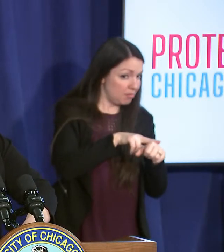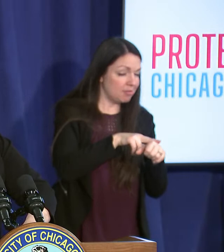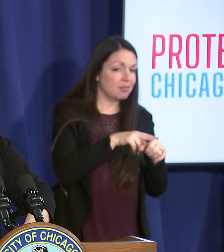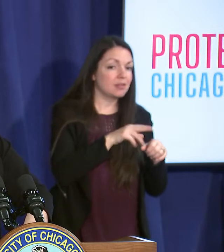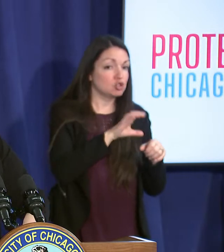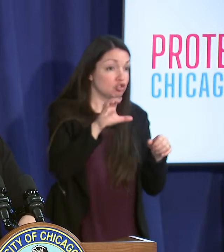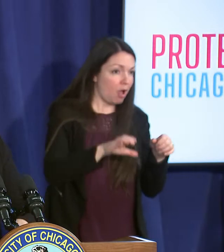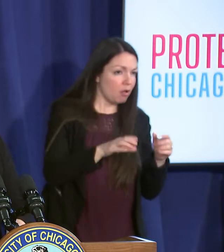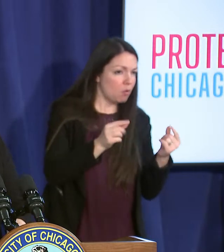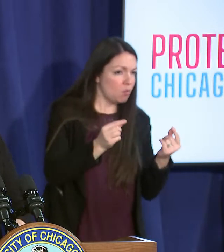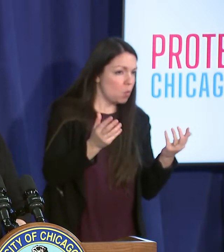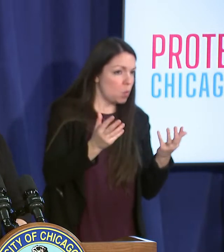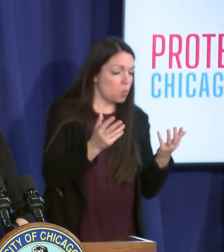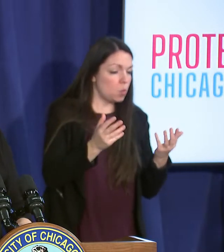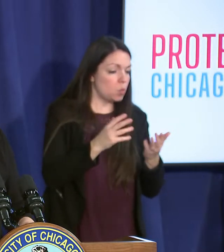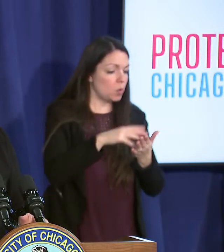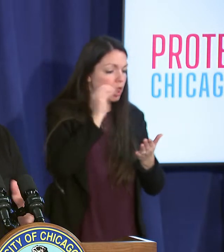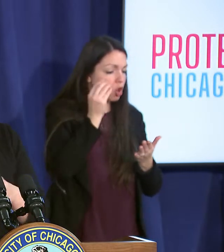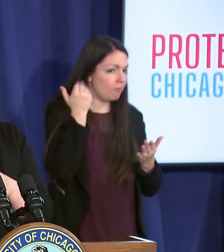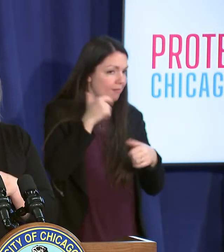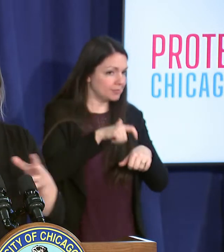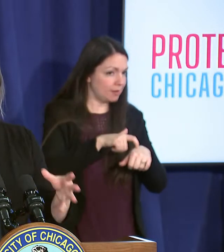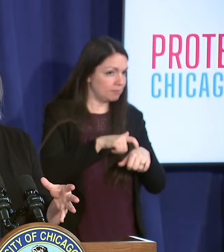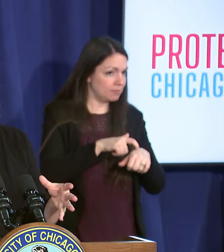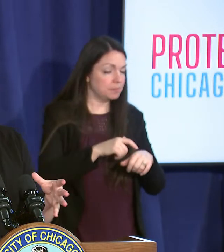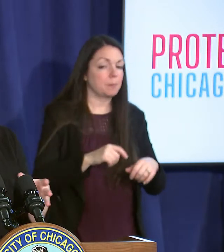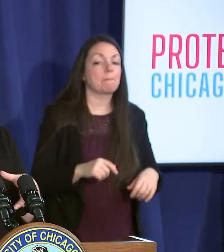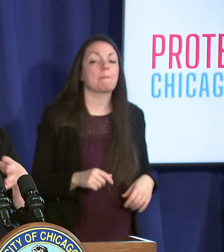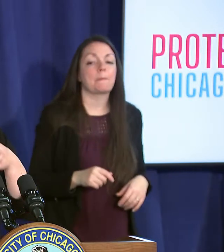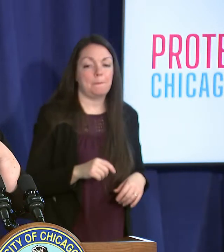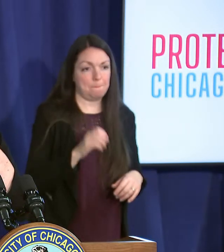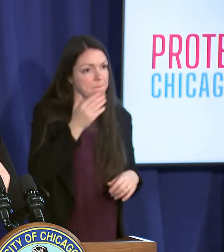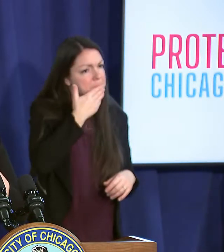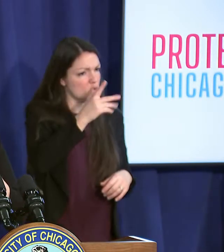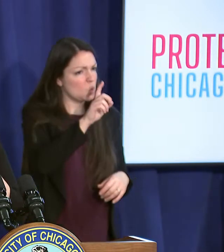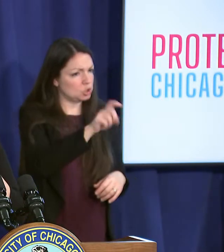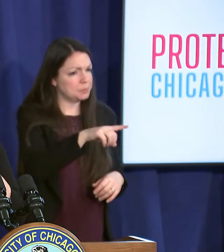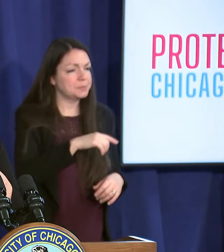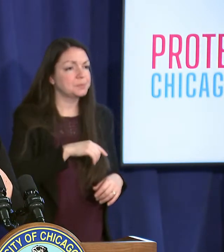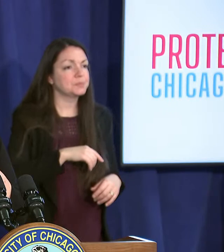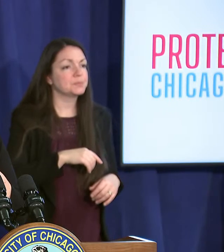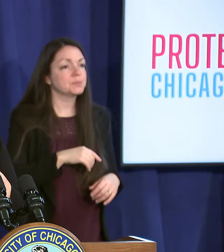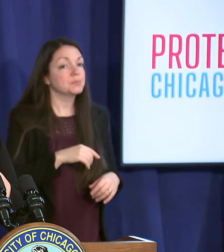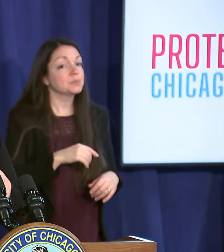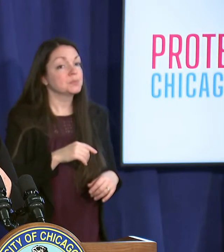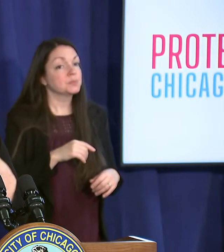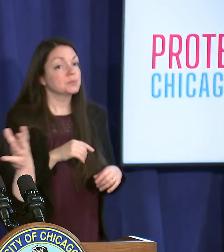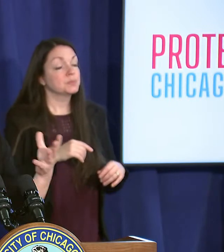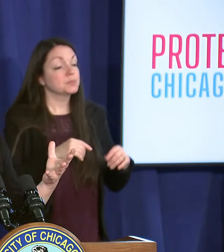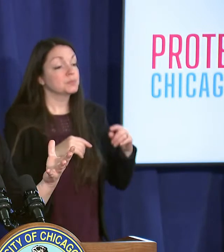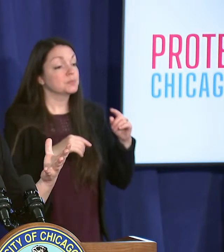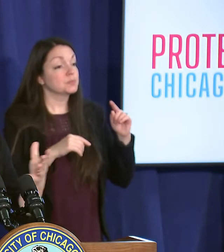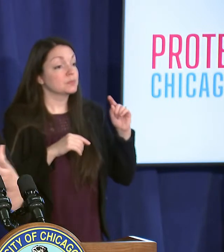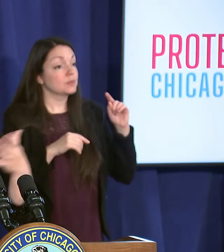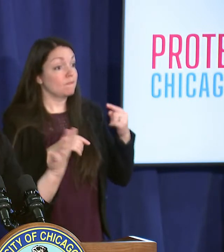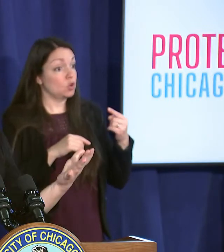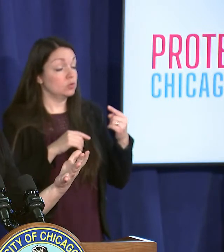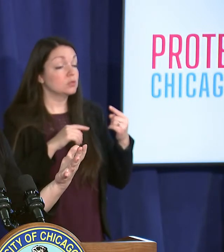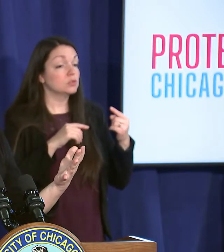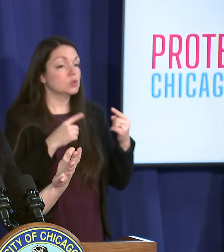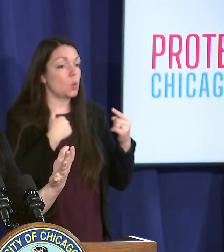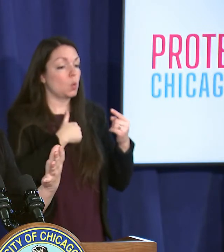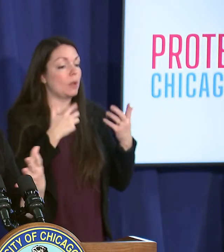apply this time? Yeah, sure. I think that's a really good question. So there's a couple of things I would say around this. Number one is that we